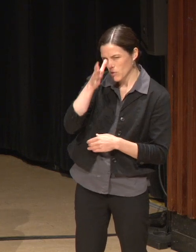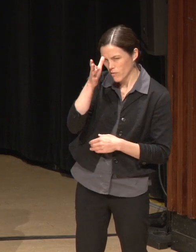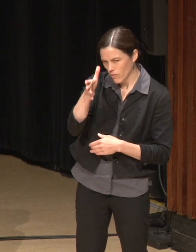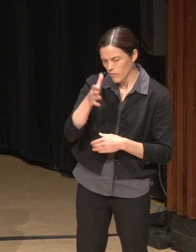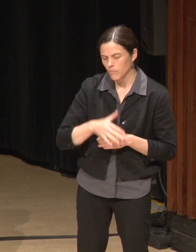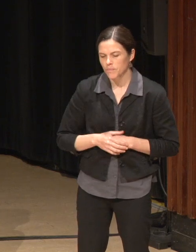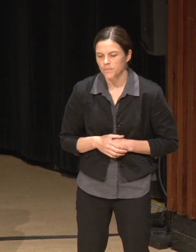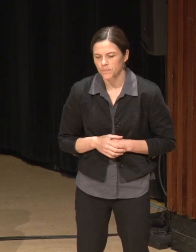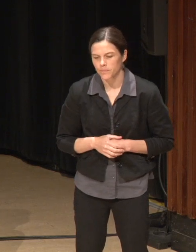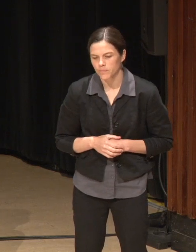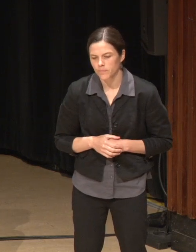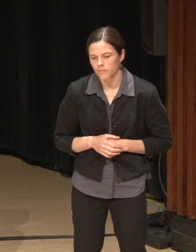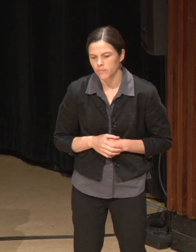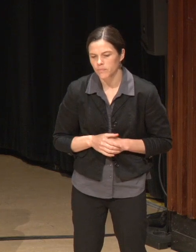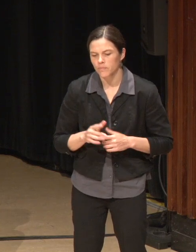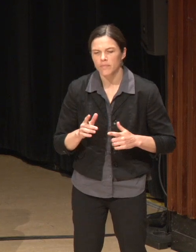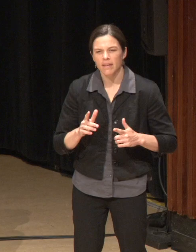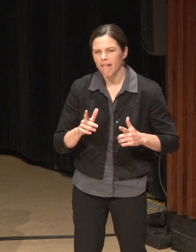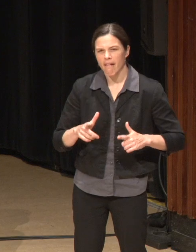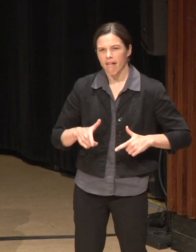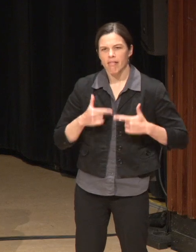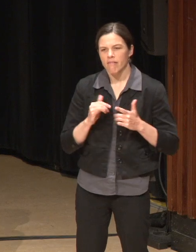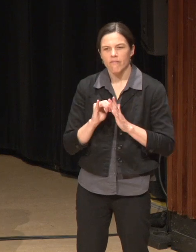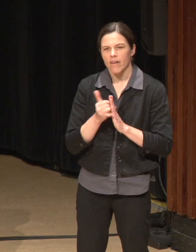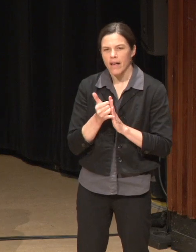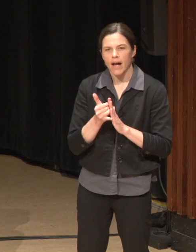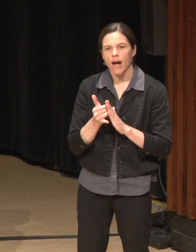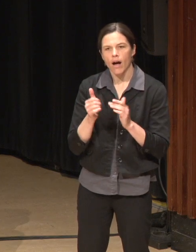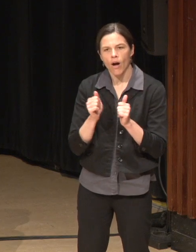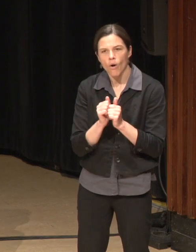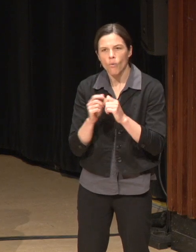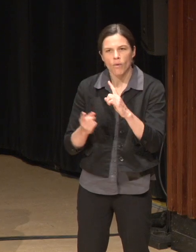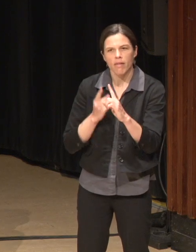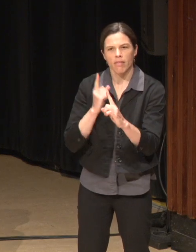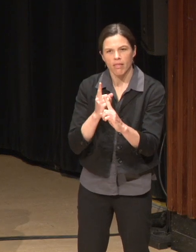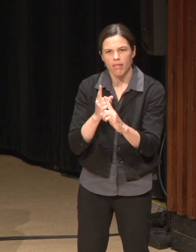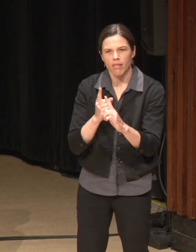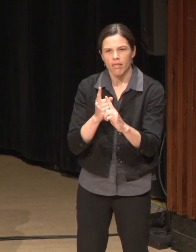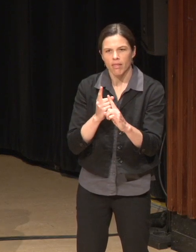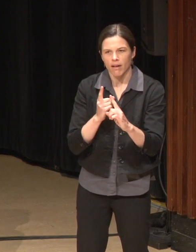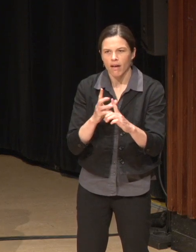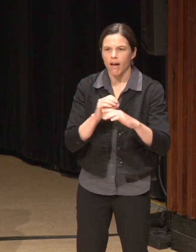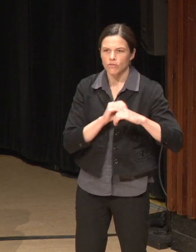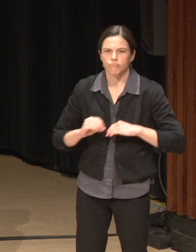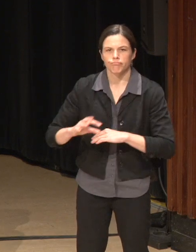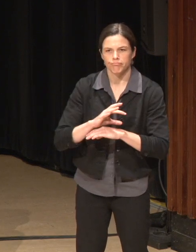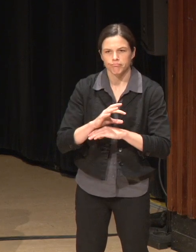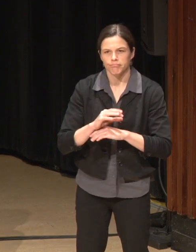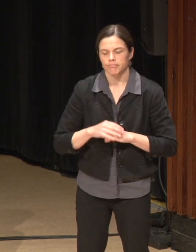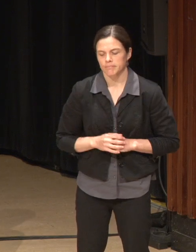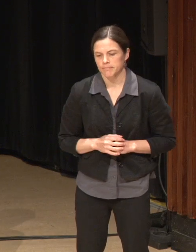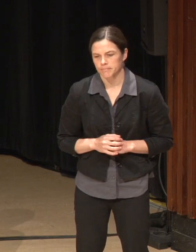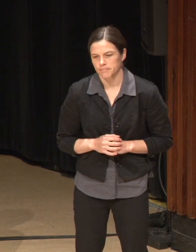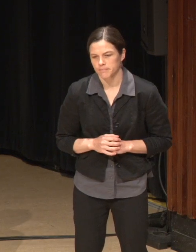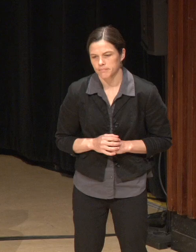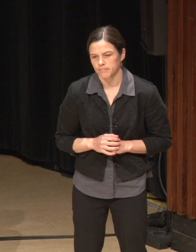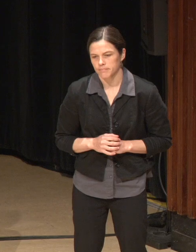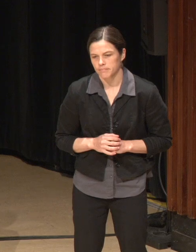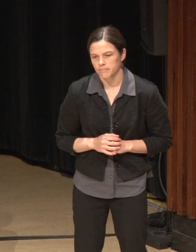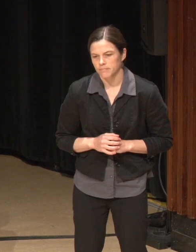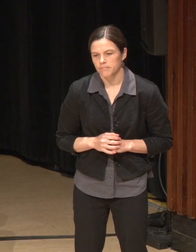and that was living your life with intention and impact. And with this came key success principles that guided